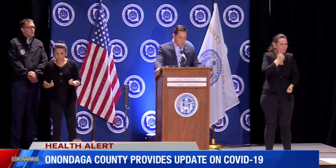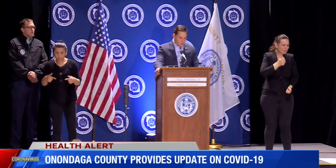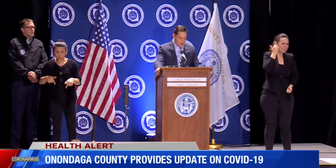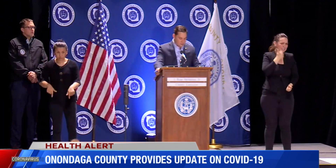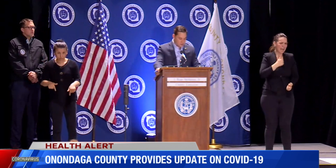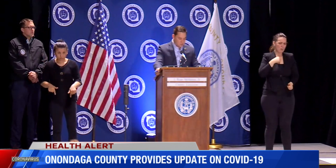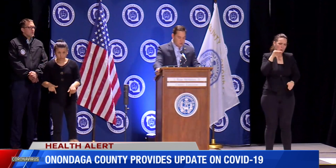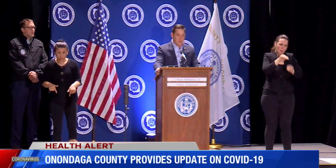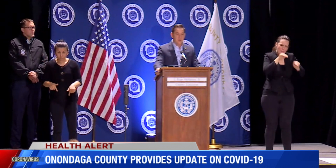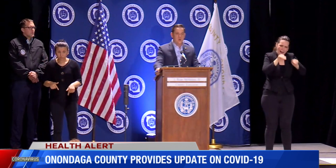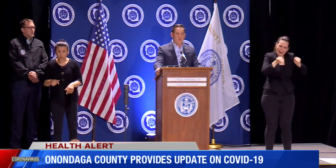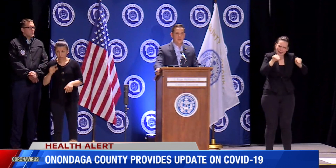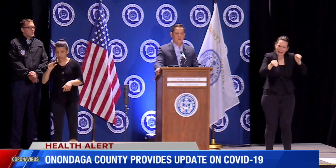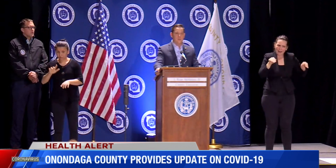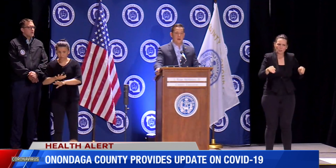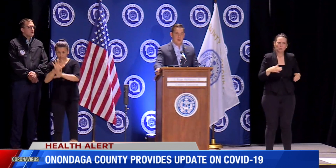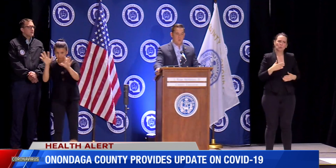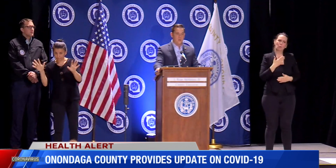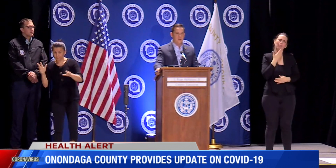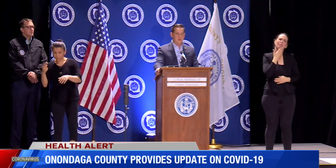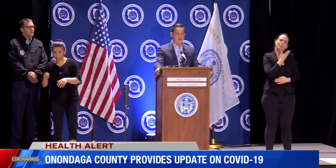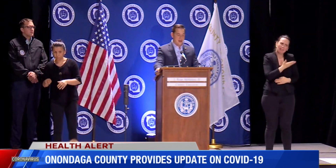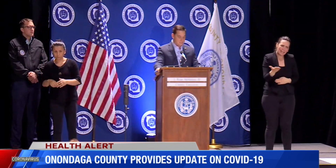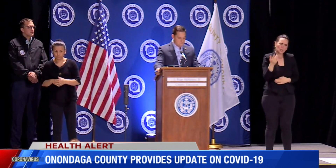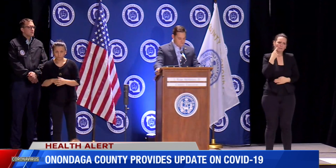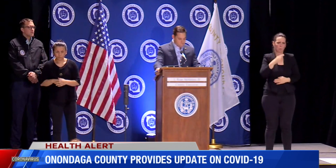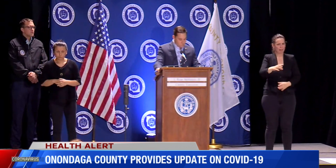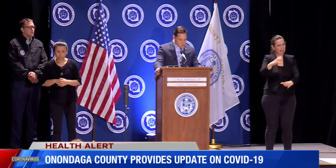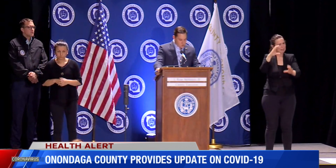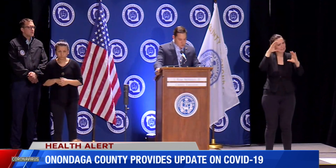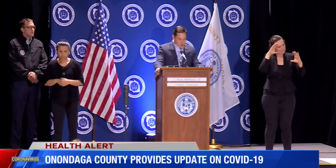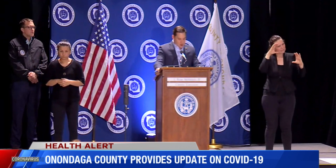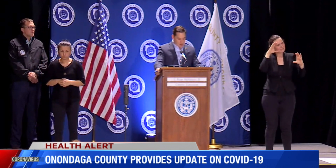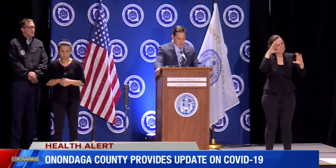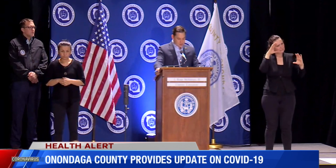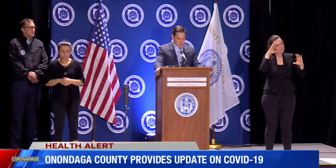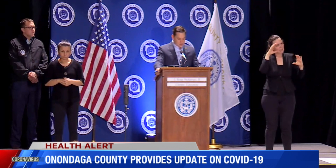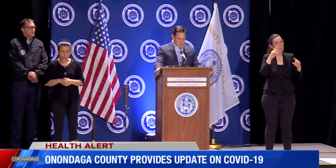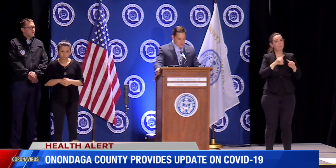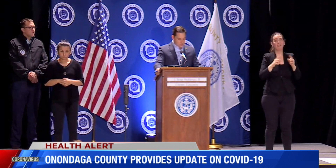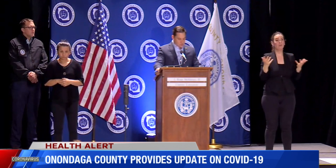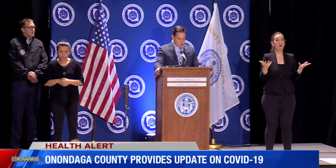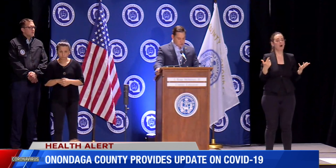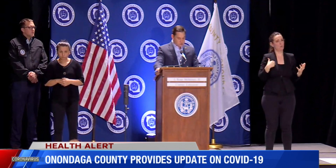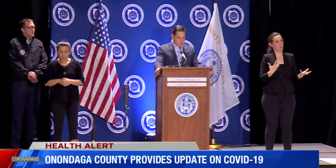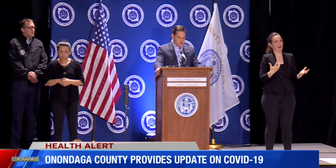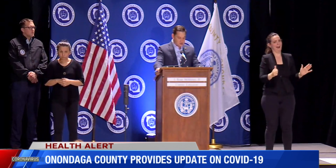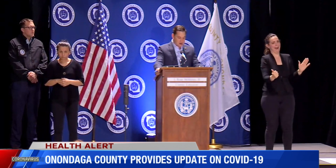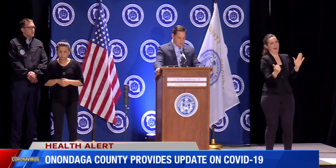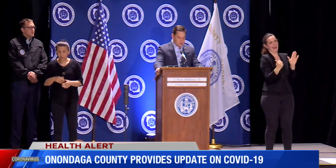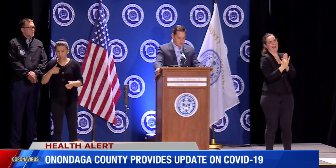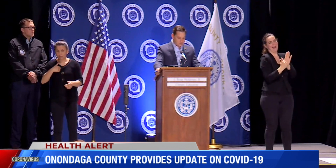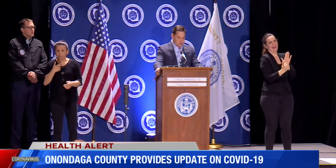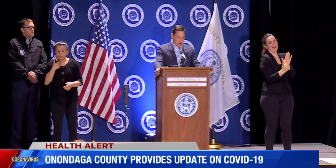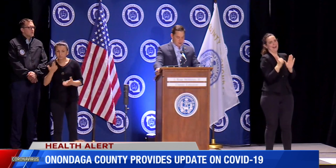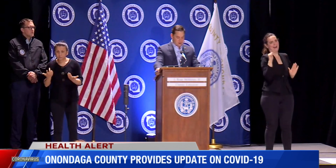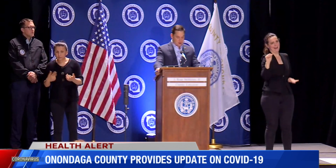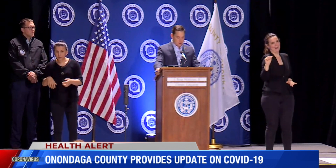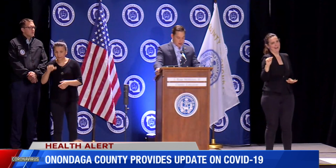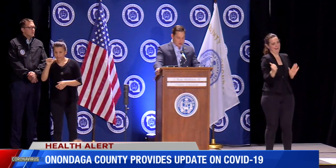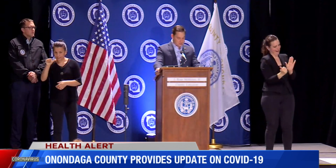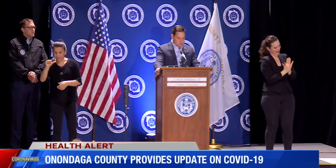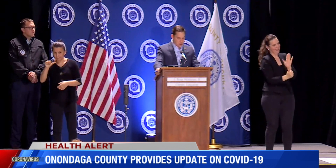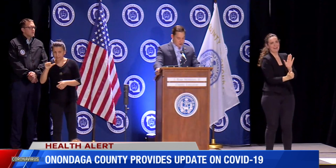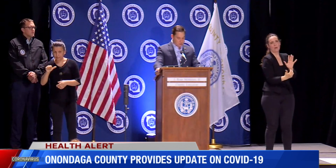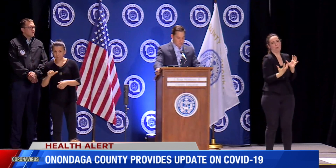thank you for that to the community. We need to do better now. We need to be an A. Social distancing efforts don't have